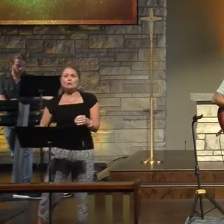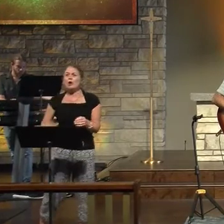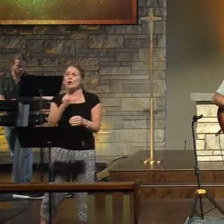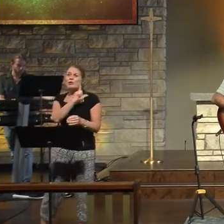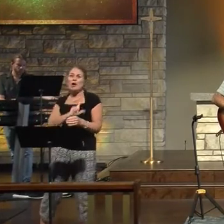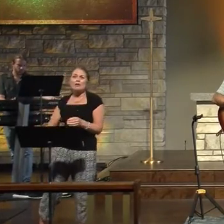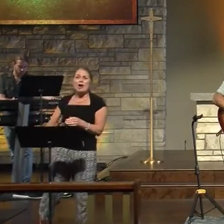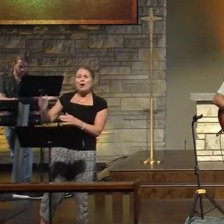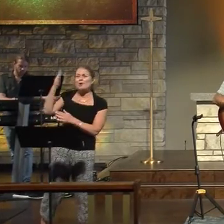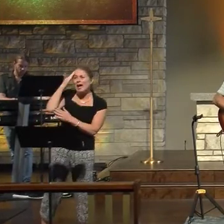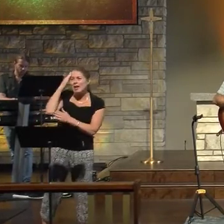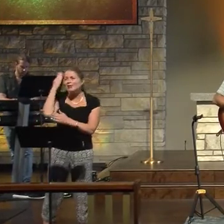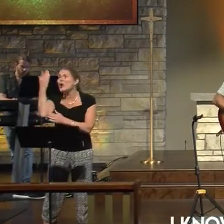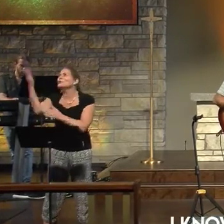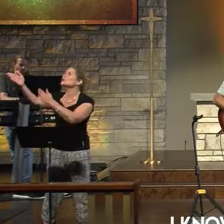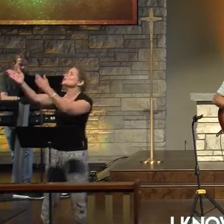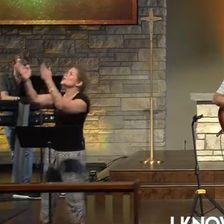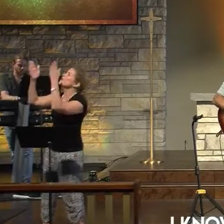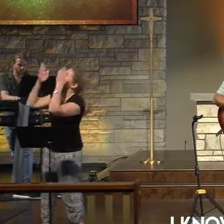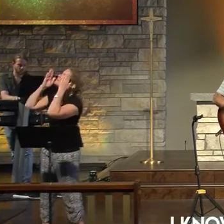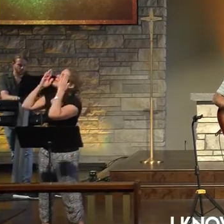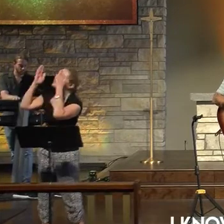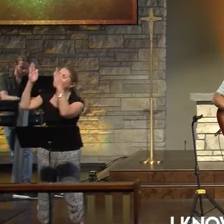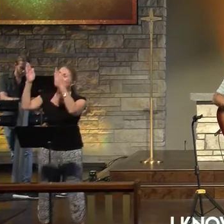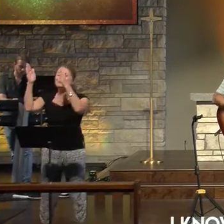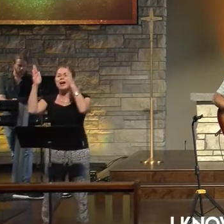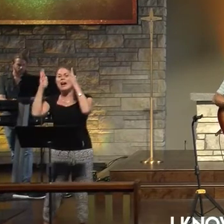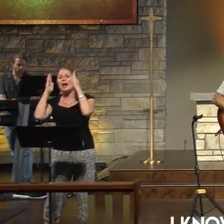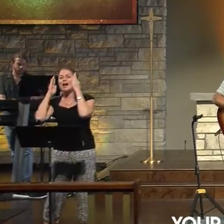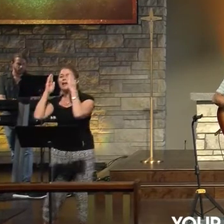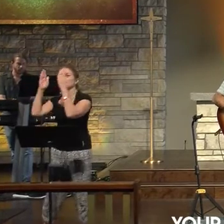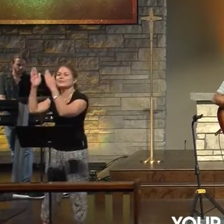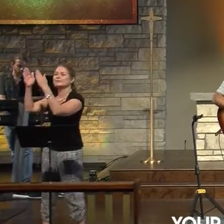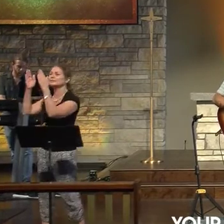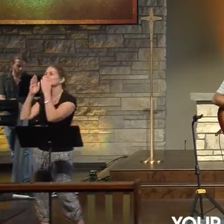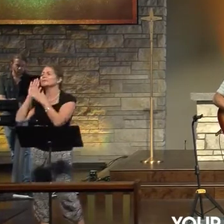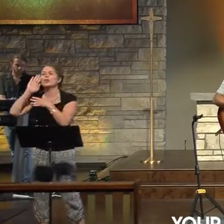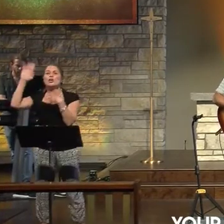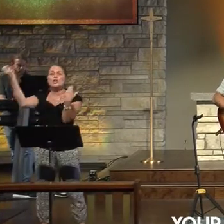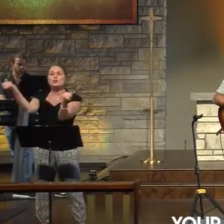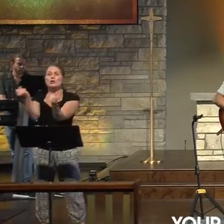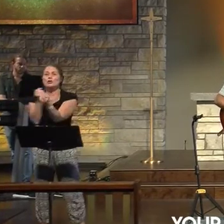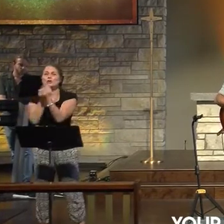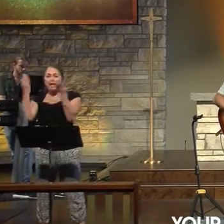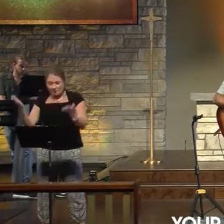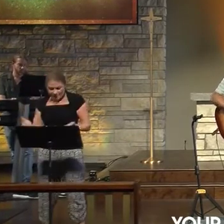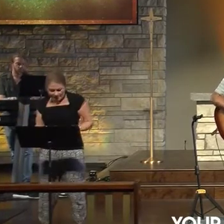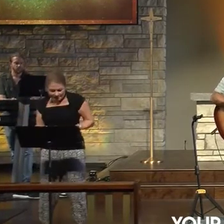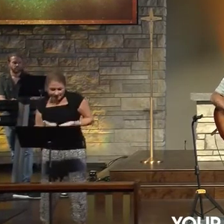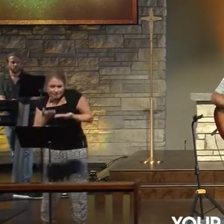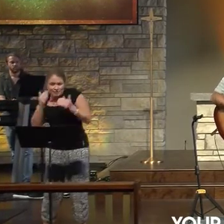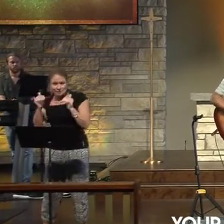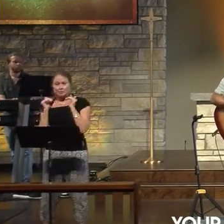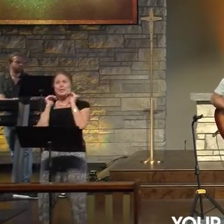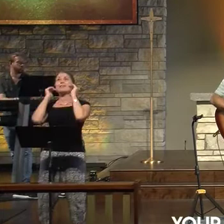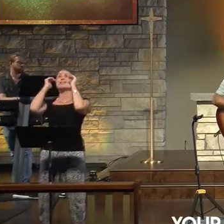Oh, oh Lord, oh Lord, I know you hear my cry. Your love